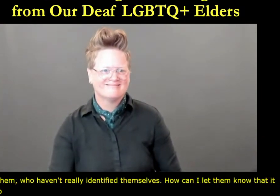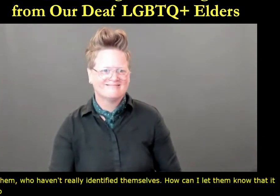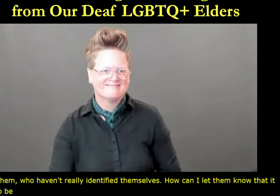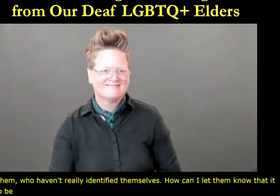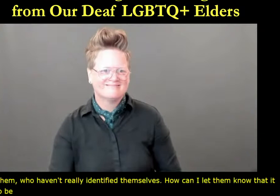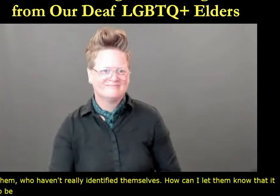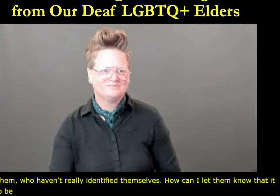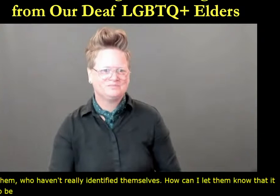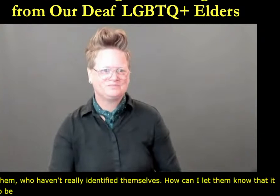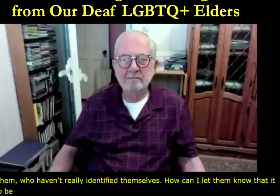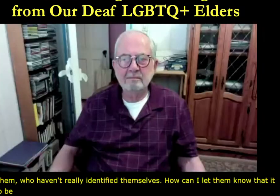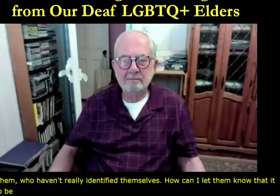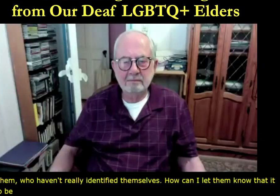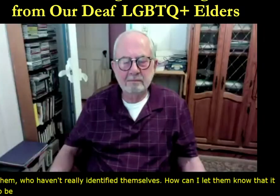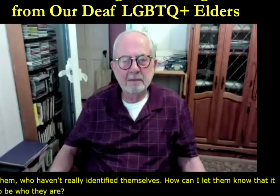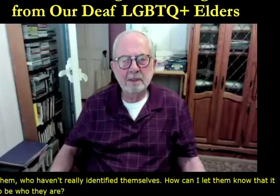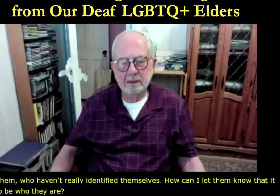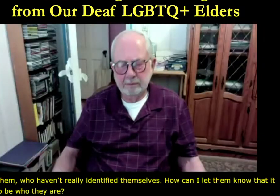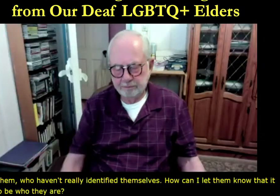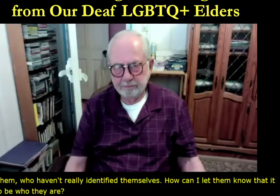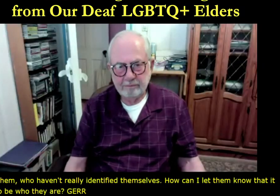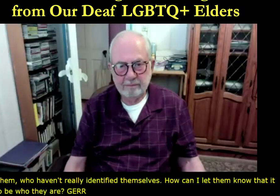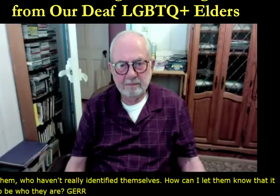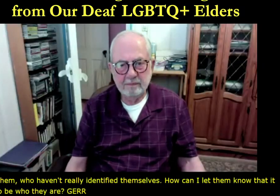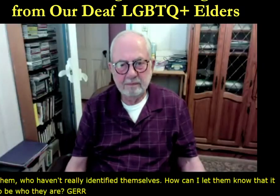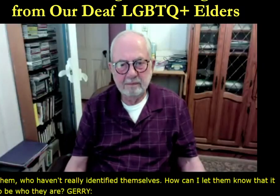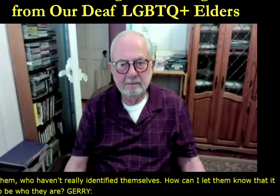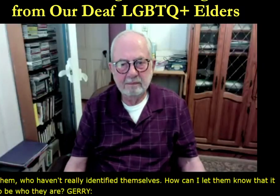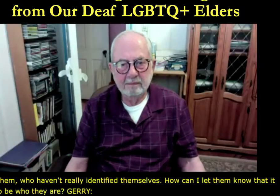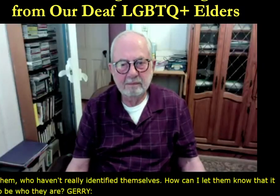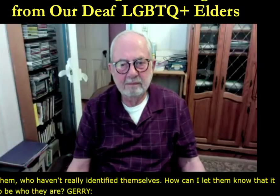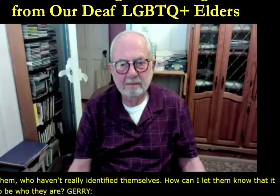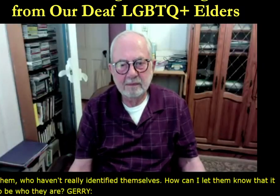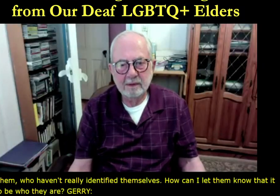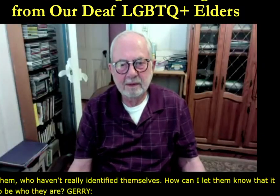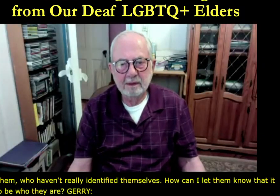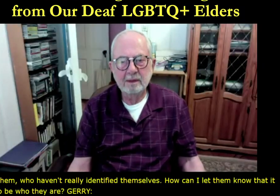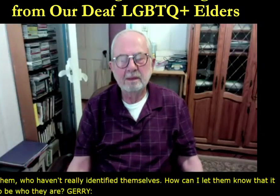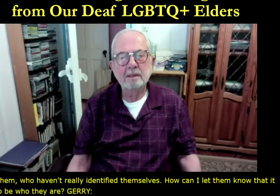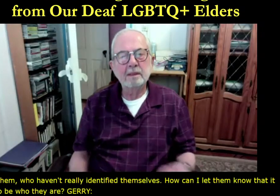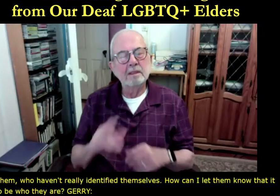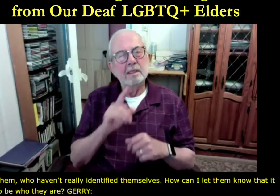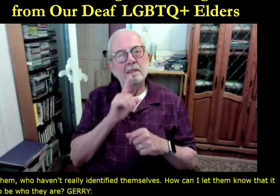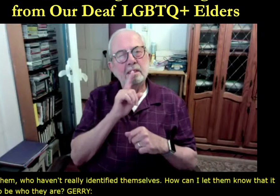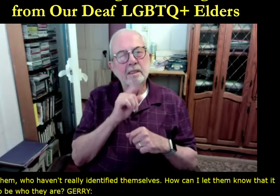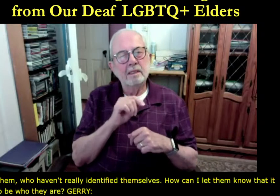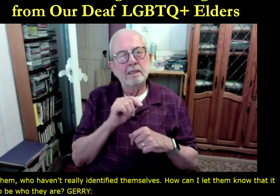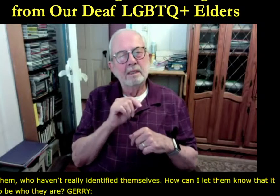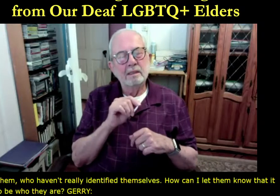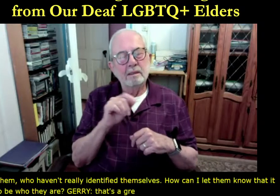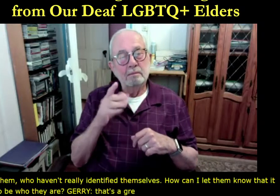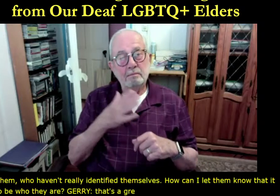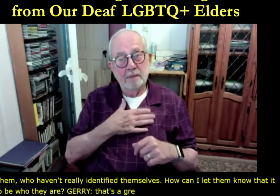i guess you could answer that question you can start that question you're done um